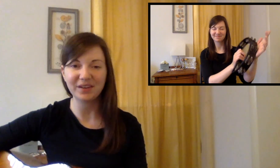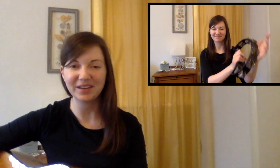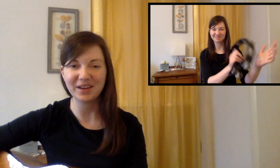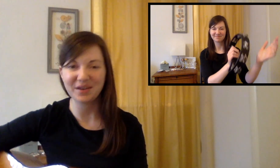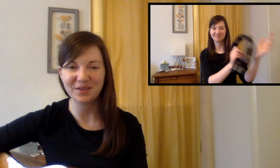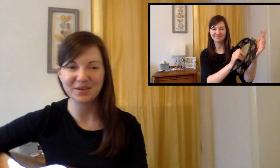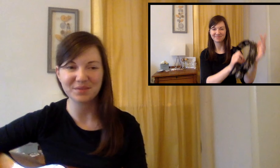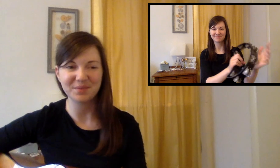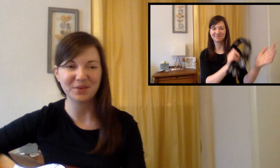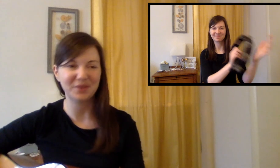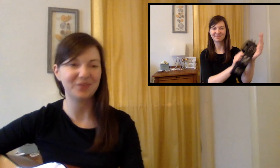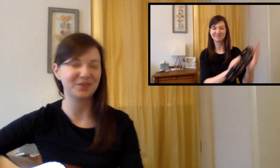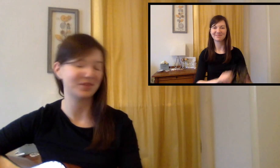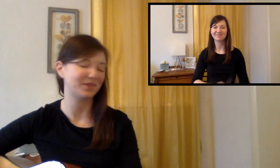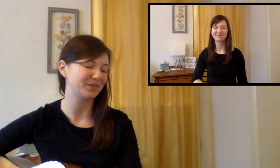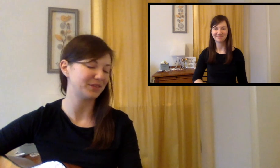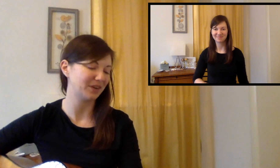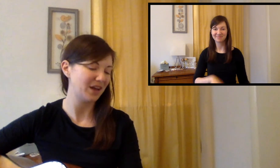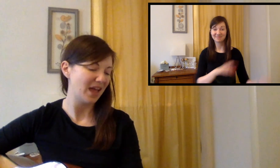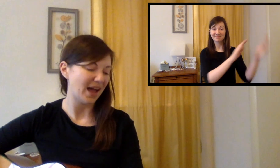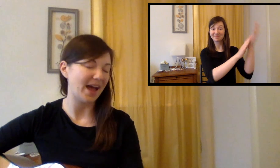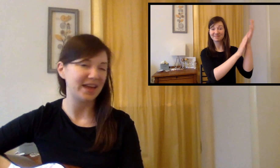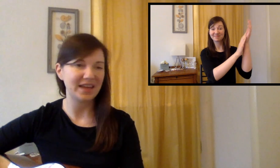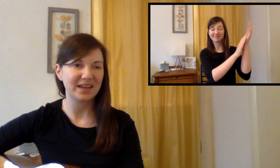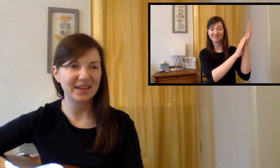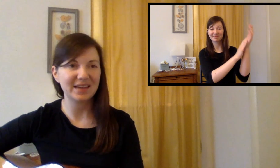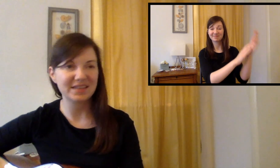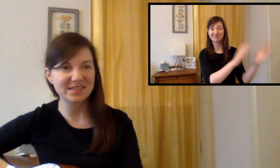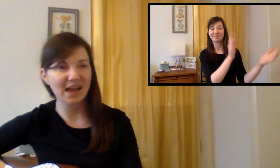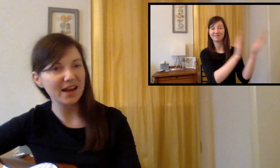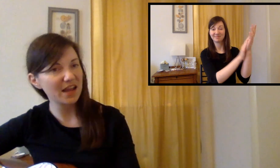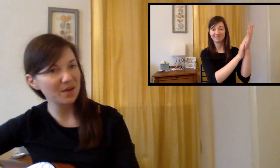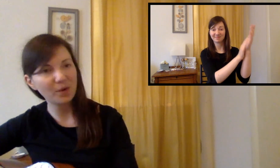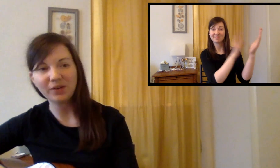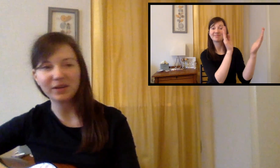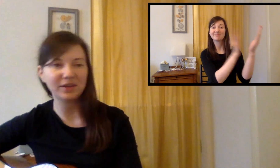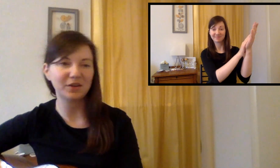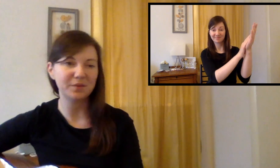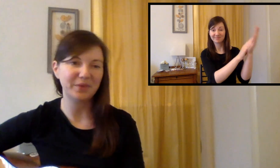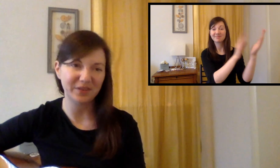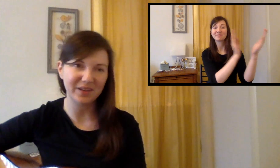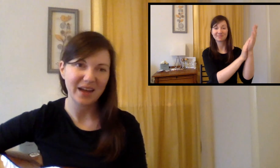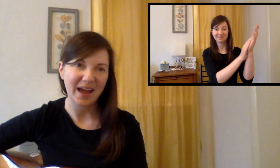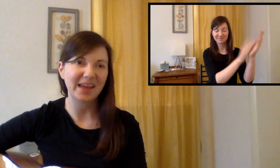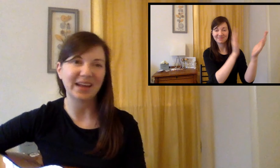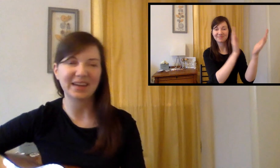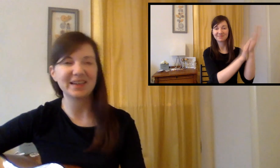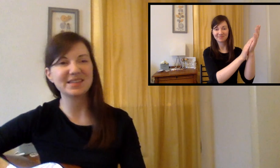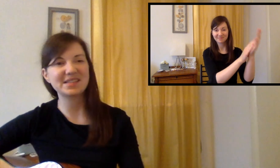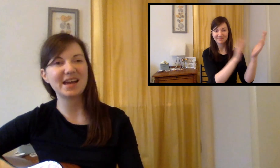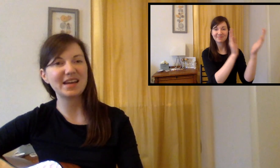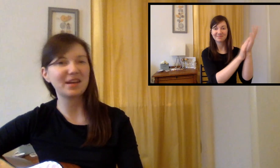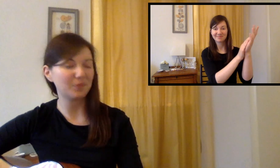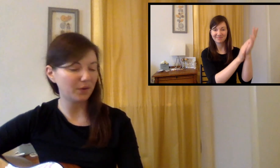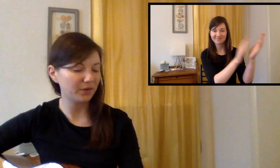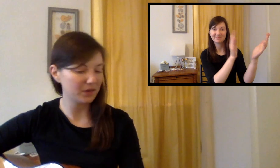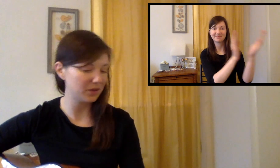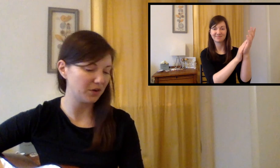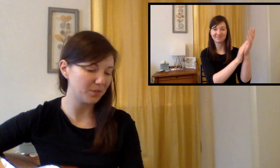no more. I ain't gonna study war no more. I ain't gonna study war no more.